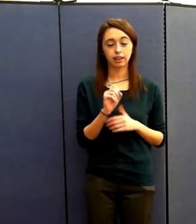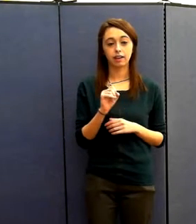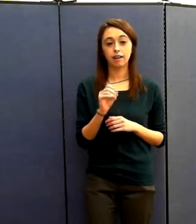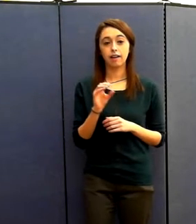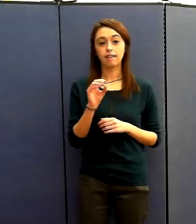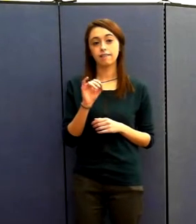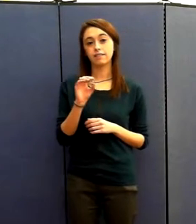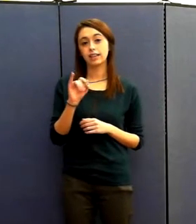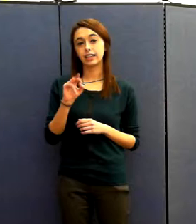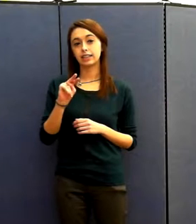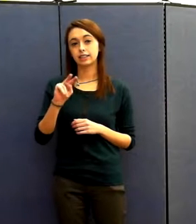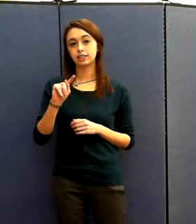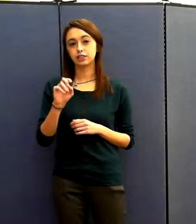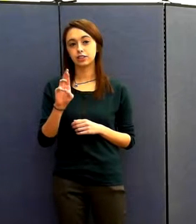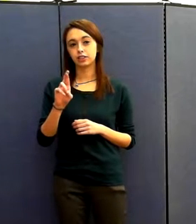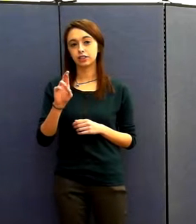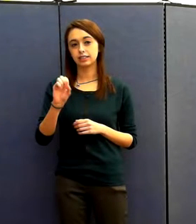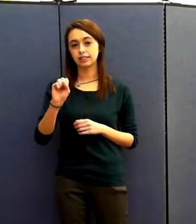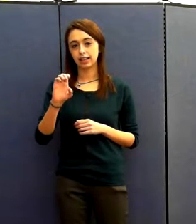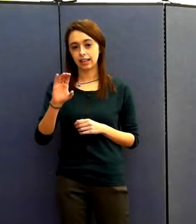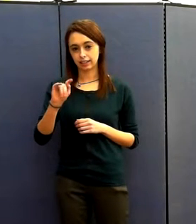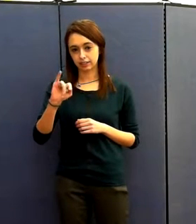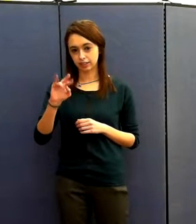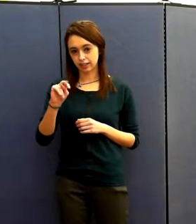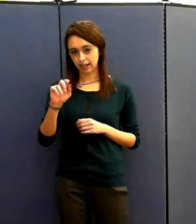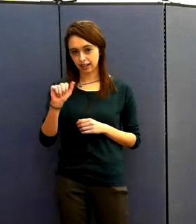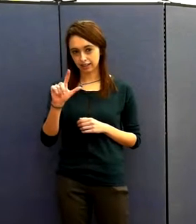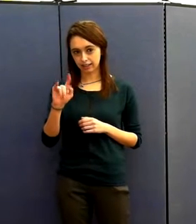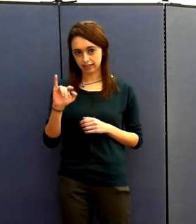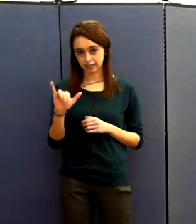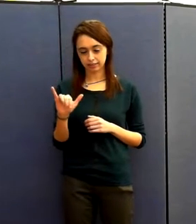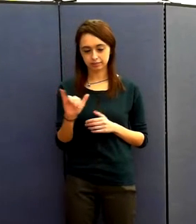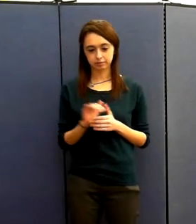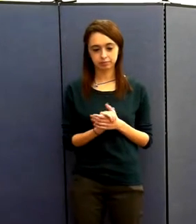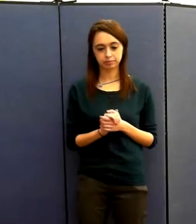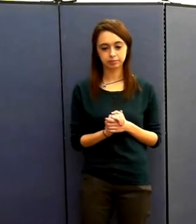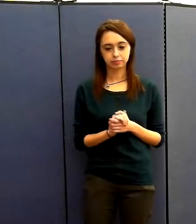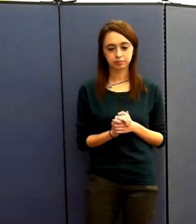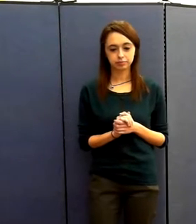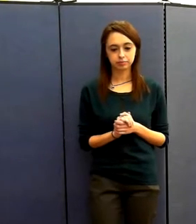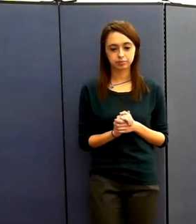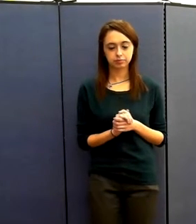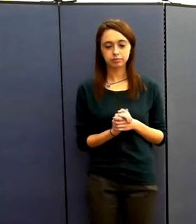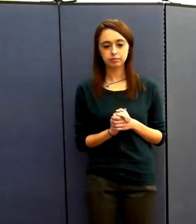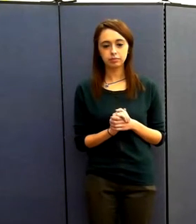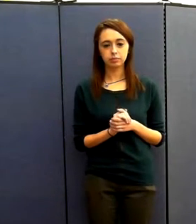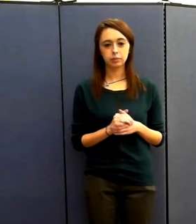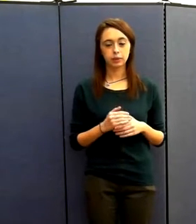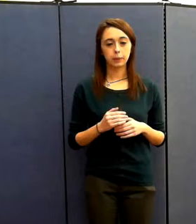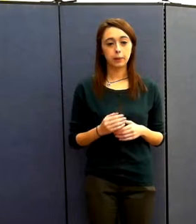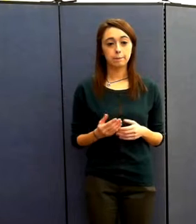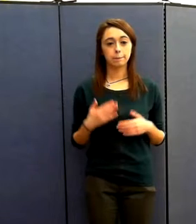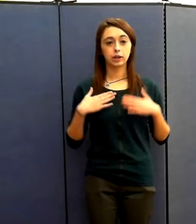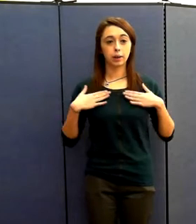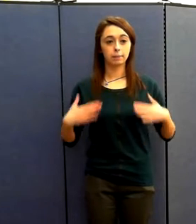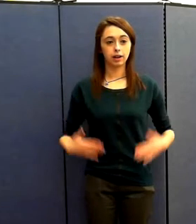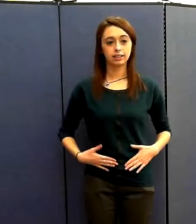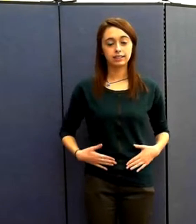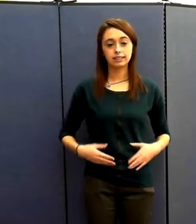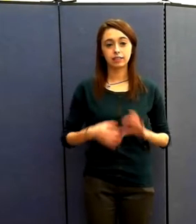I conceptualize performance as putting our bodies in relationship with one another in dialogic